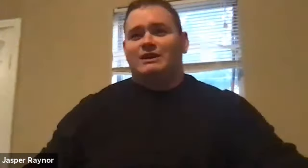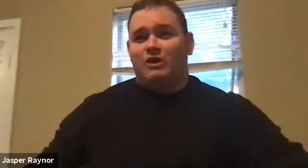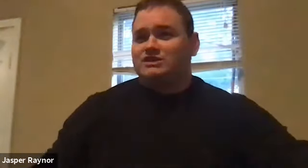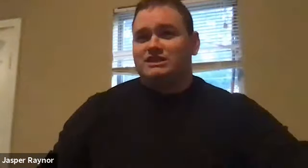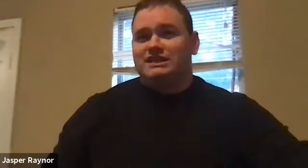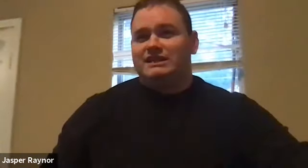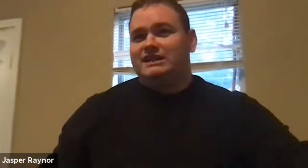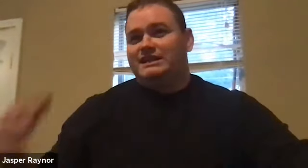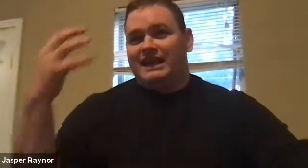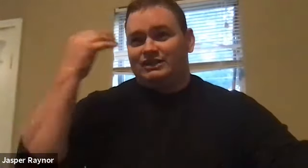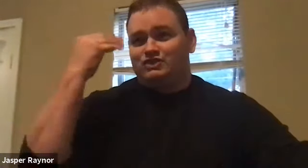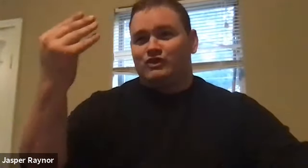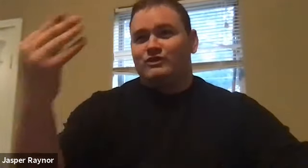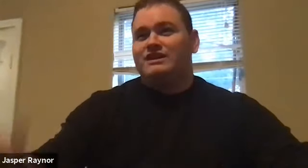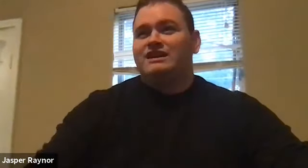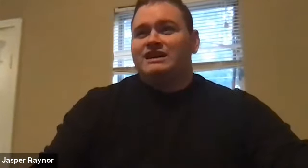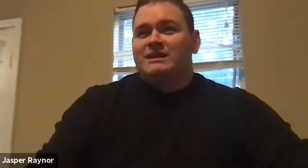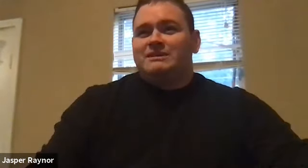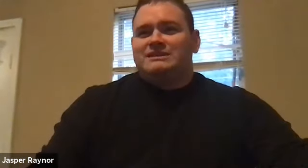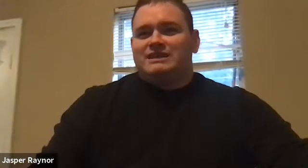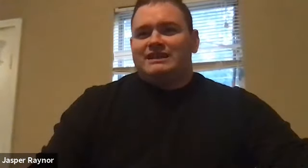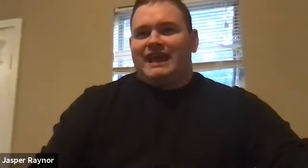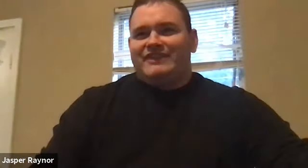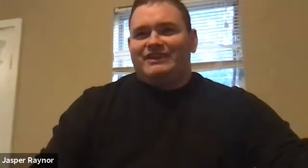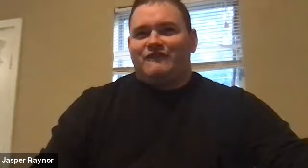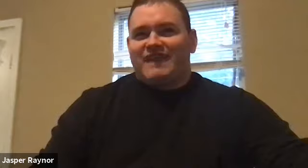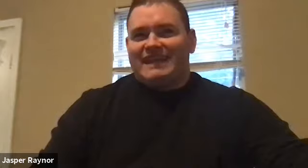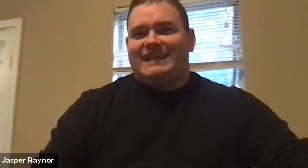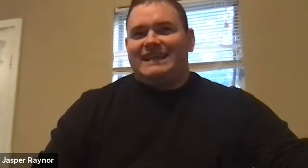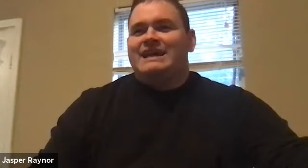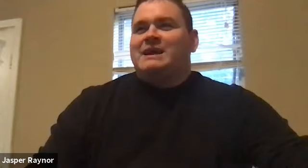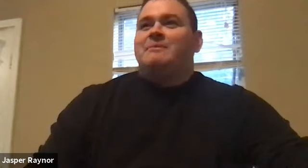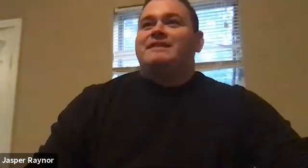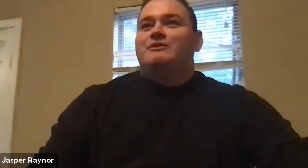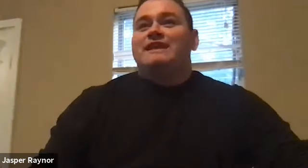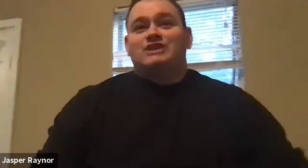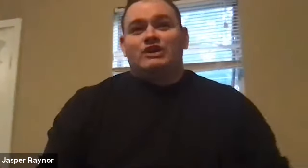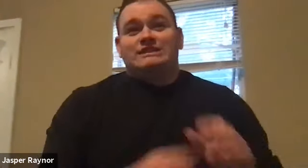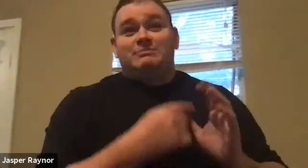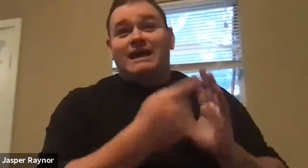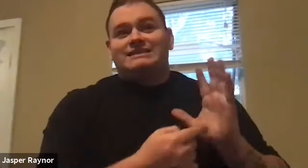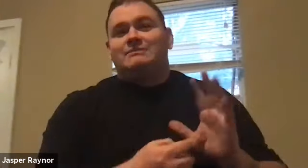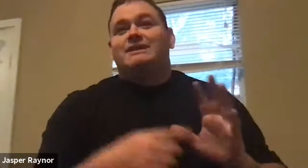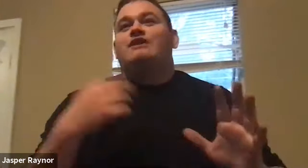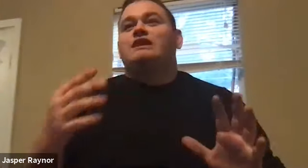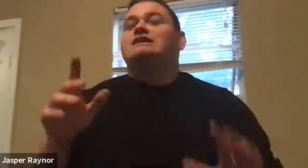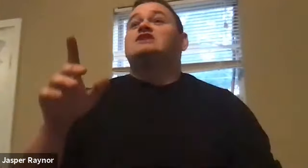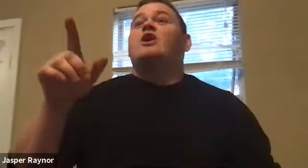like watching it and I had a stroke. I was like, I think they're faking it. But then when they started spelling something, I realized, oh,